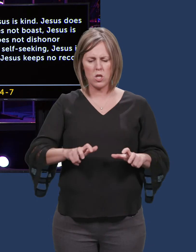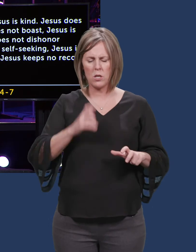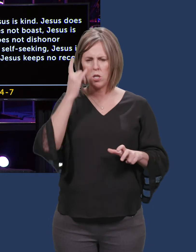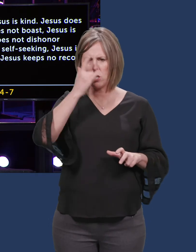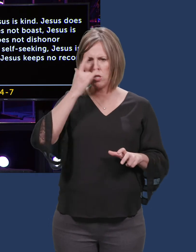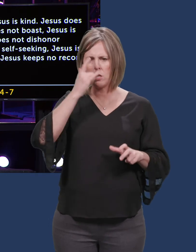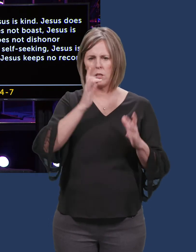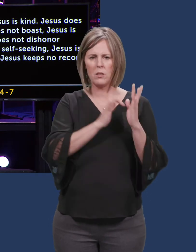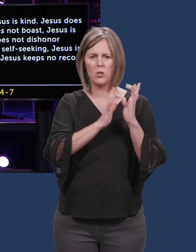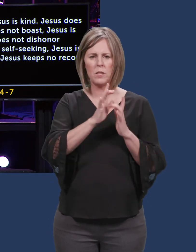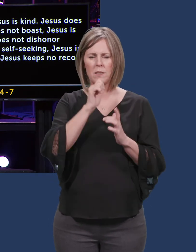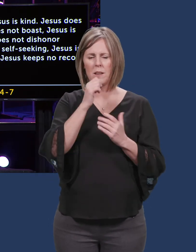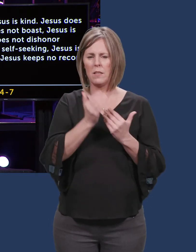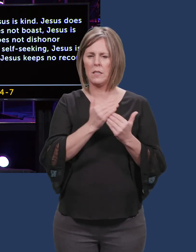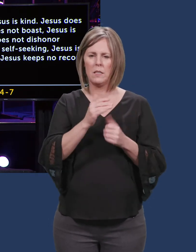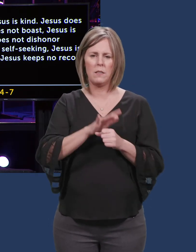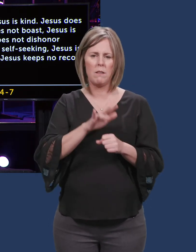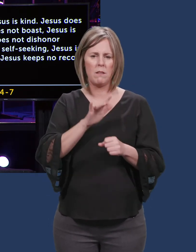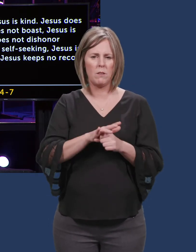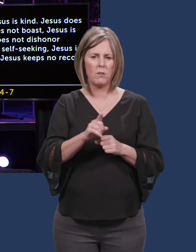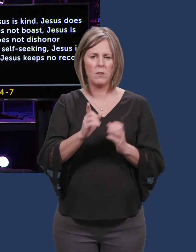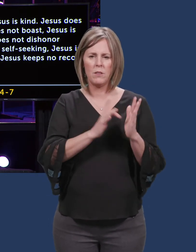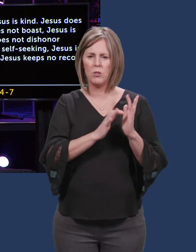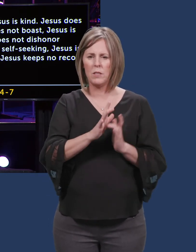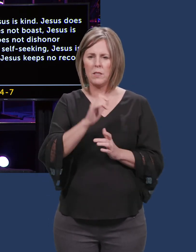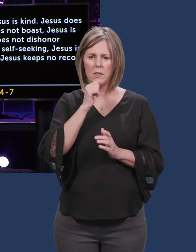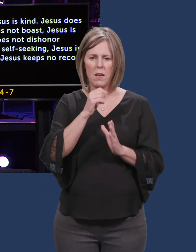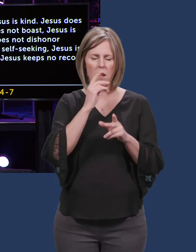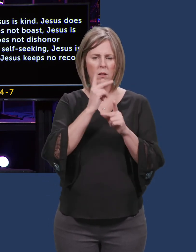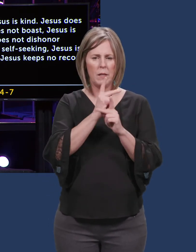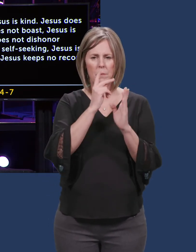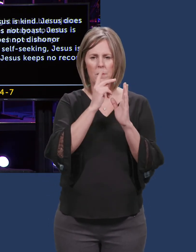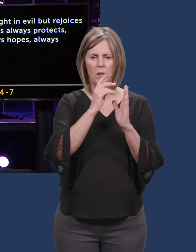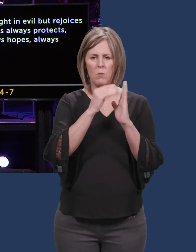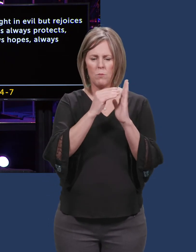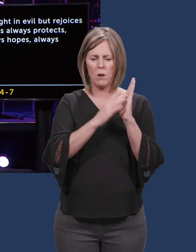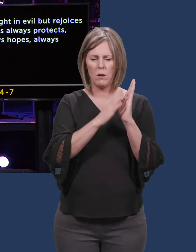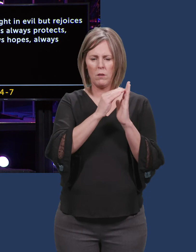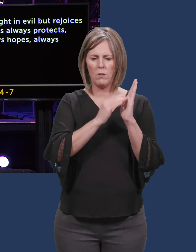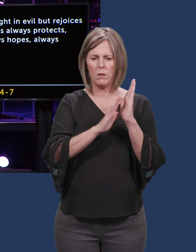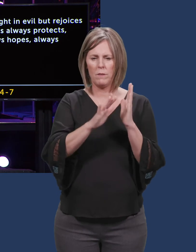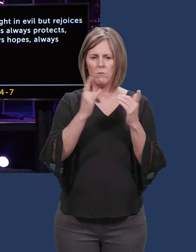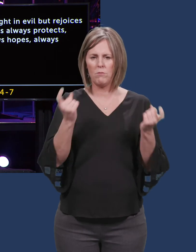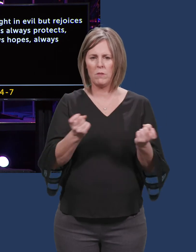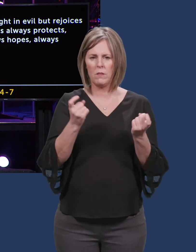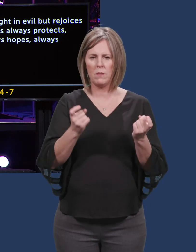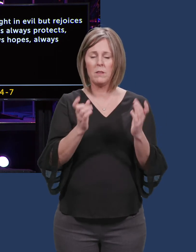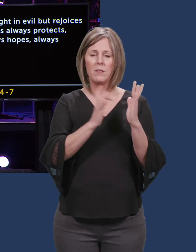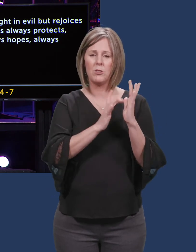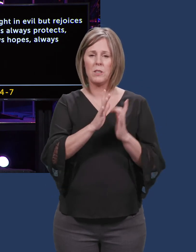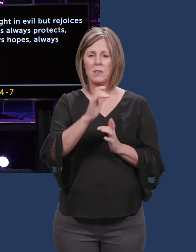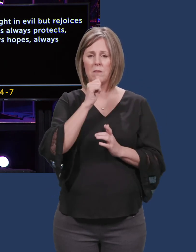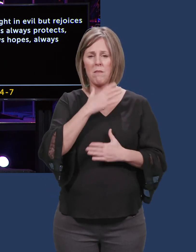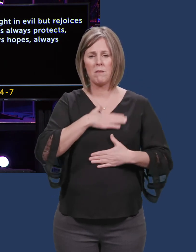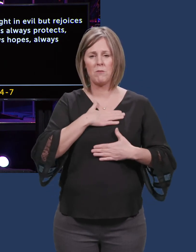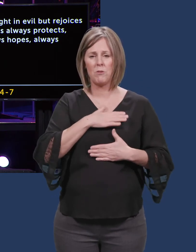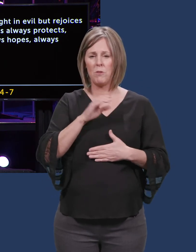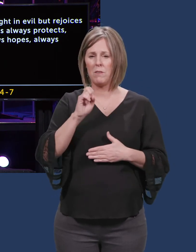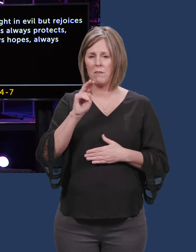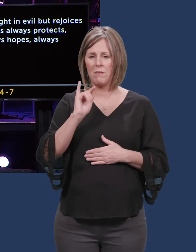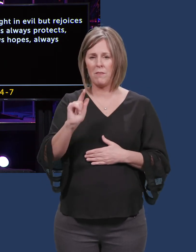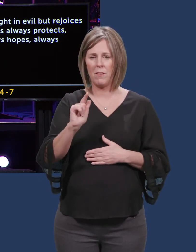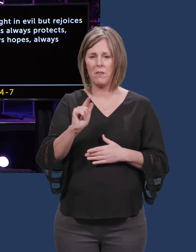is not easily angered. Jesus does not keep a record of wrongs. Jesus does not delight in evil,